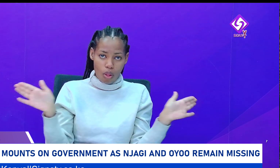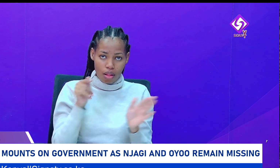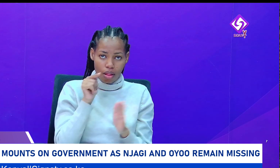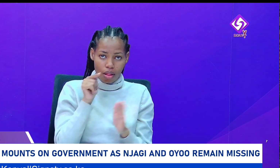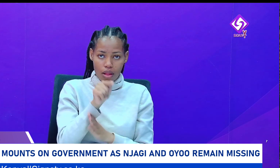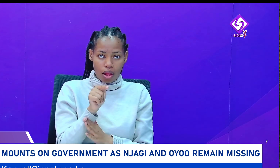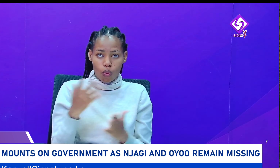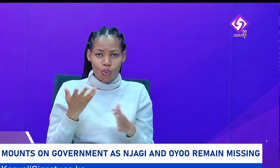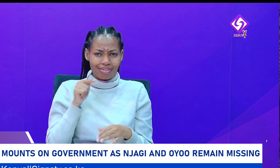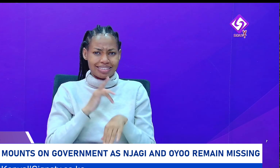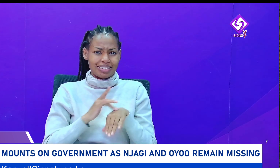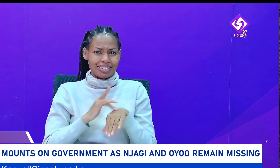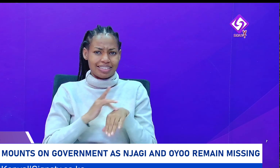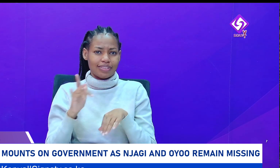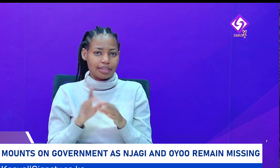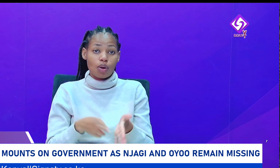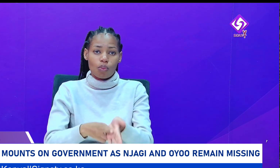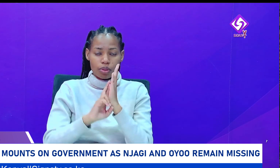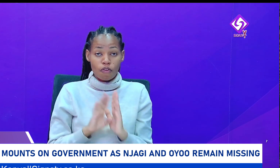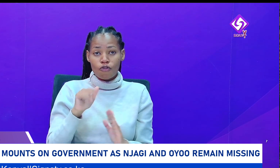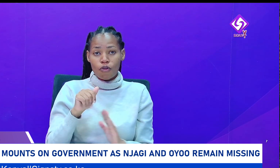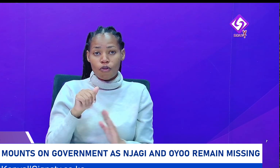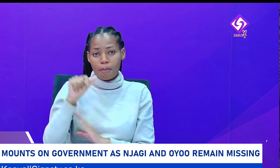effective response from the government.